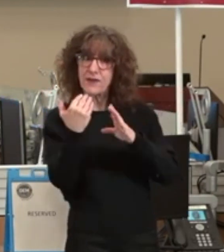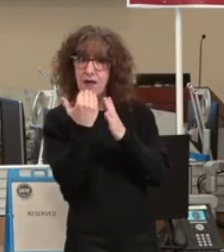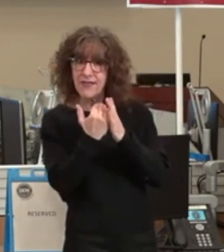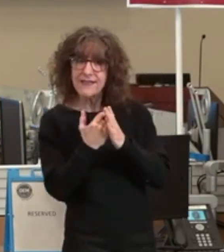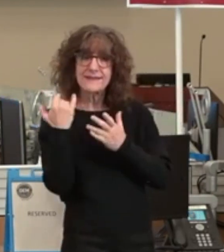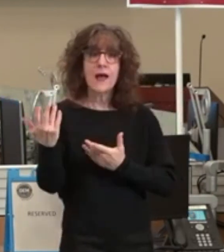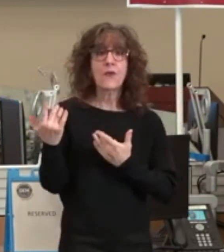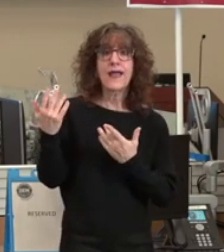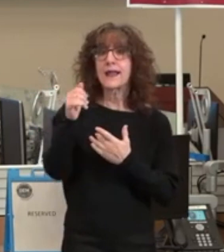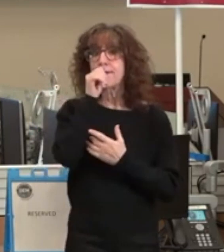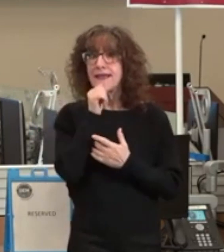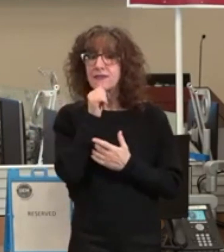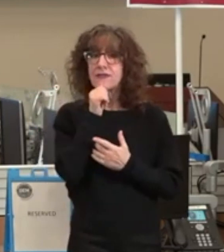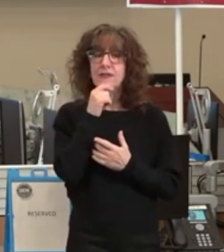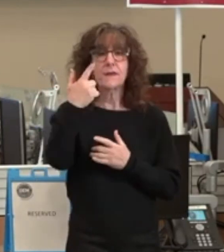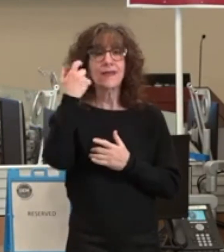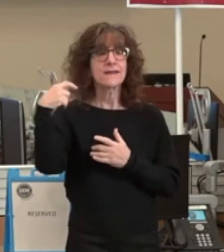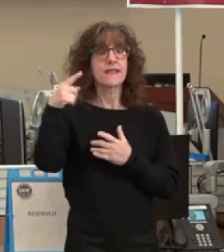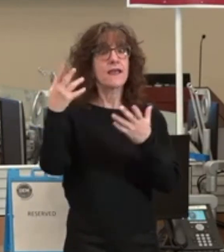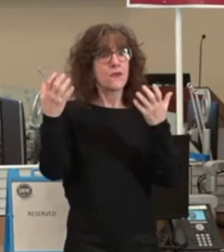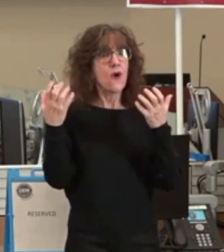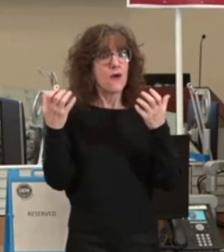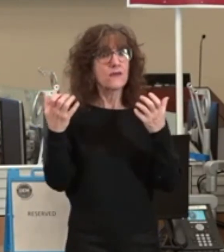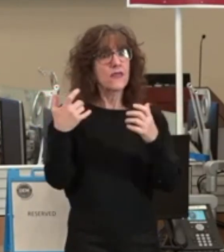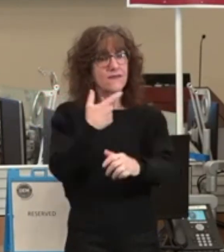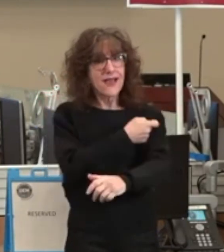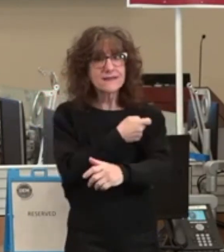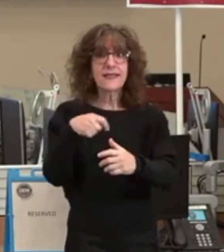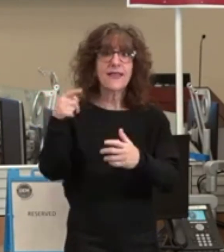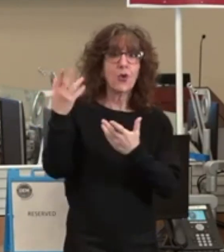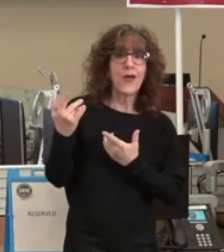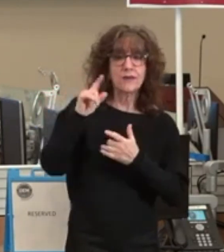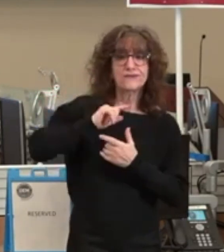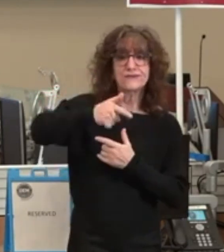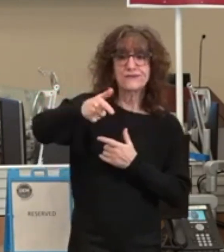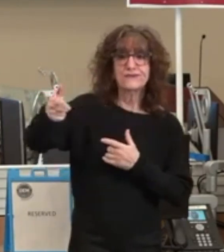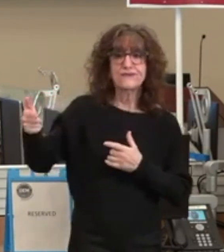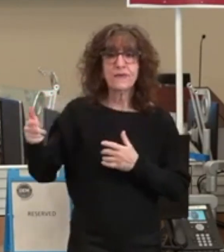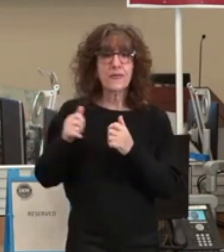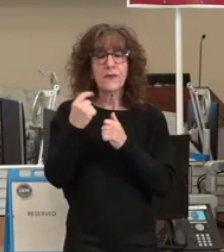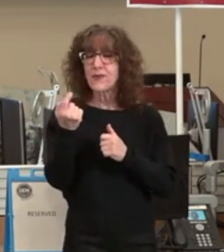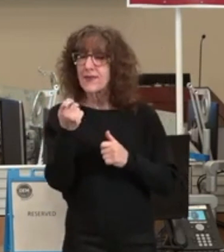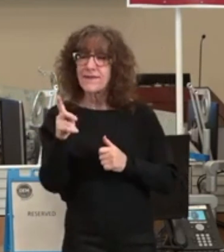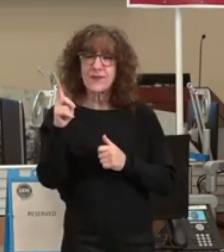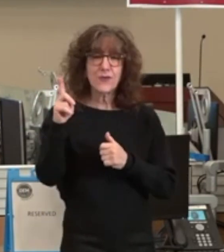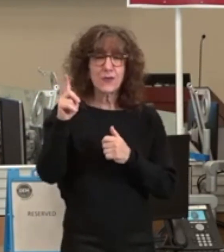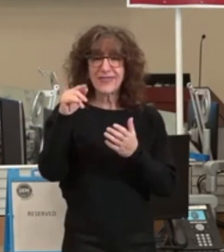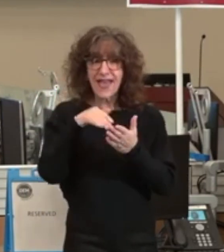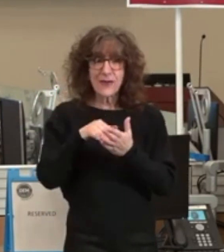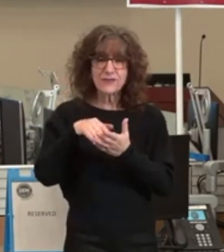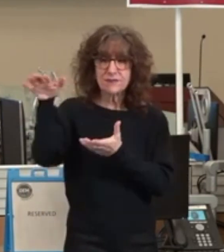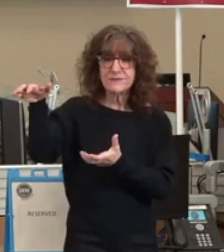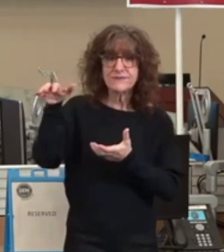now waiting patiently because they want the vaccine and they're waiting their turn. And with only a few thousand doses a week coming